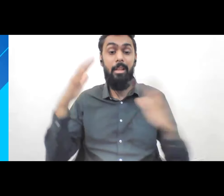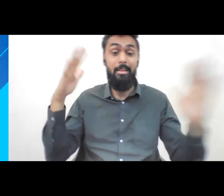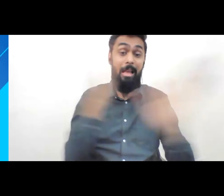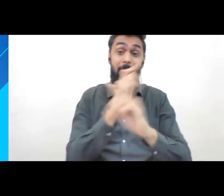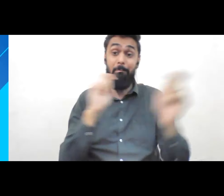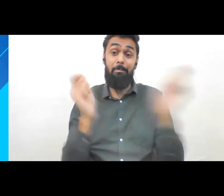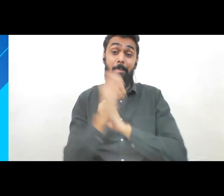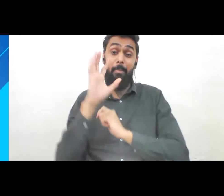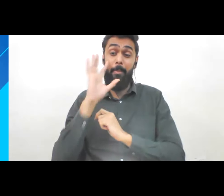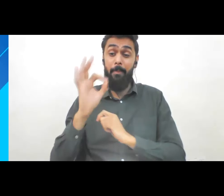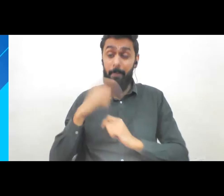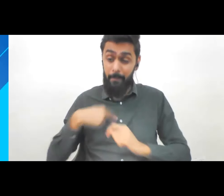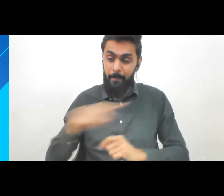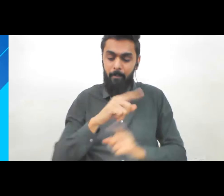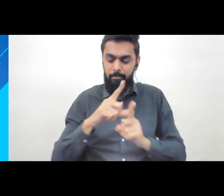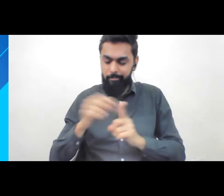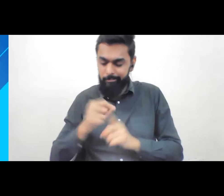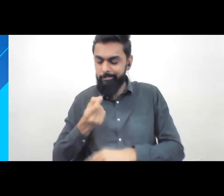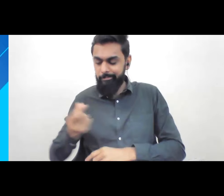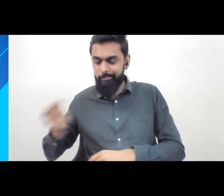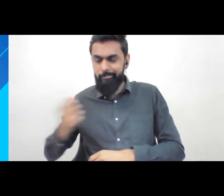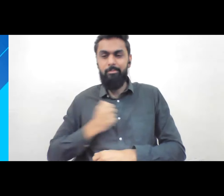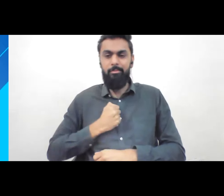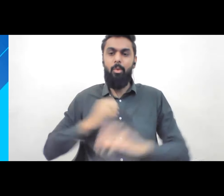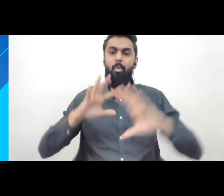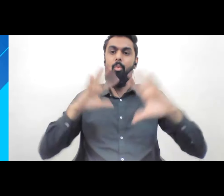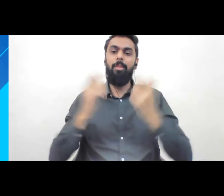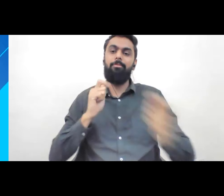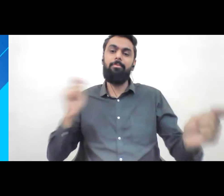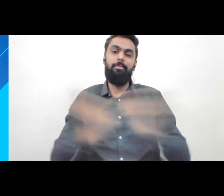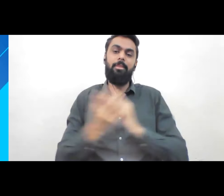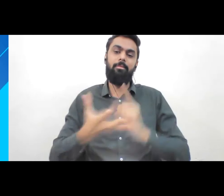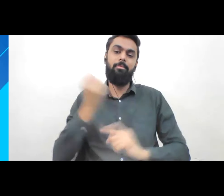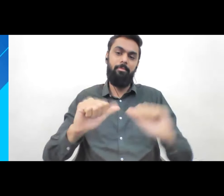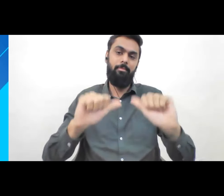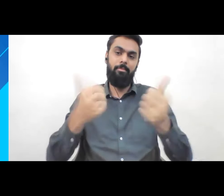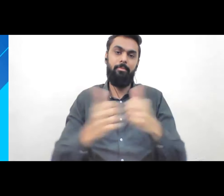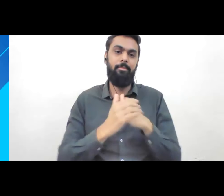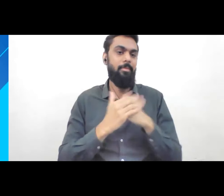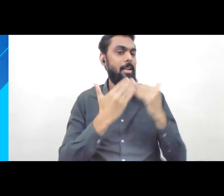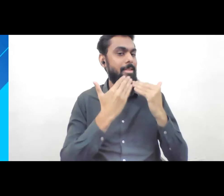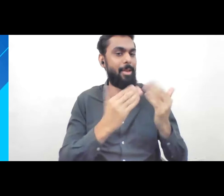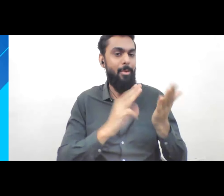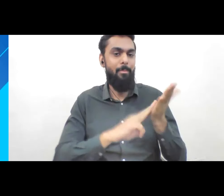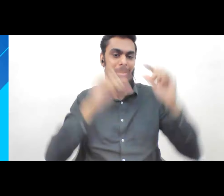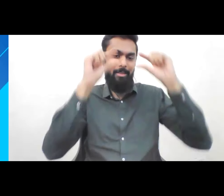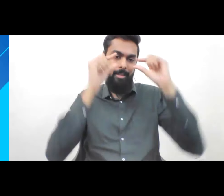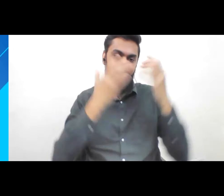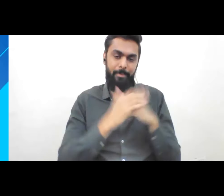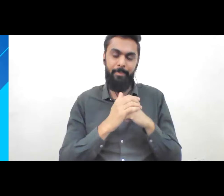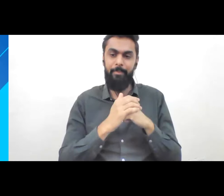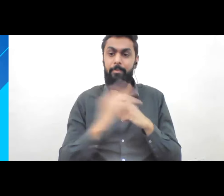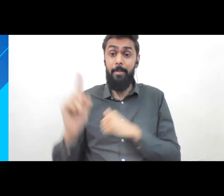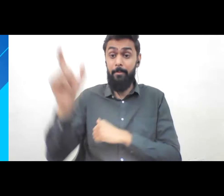only are we going to make some difference in the whole world. Absolutely. Thank you, Michelle. We have a question from one of